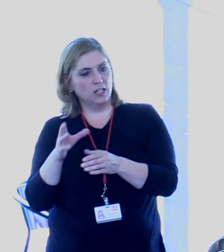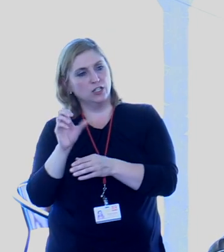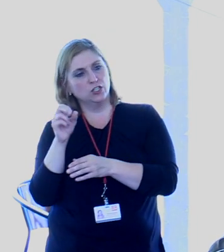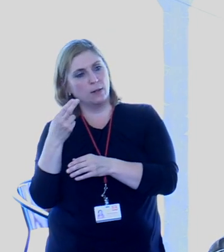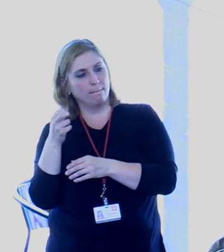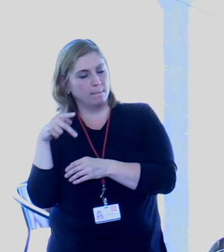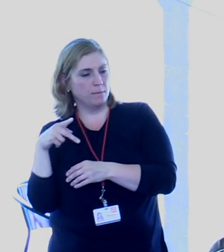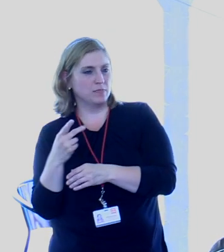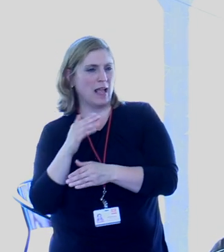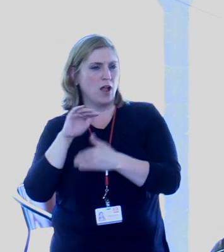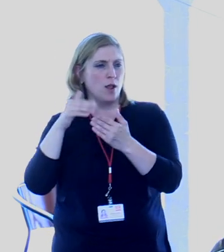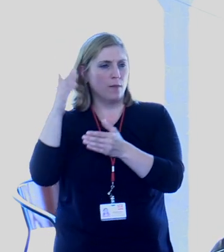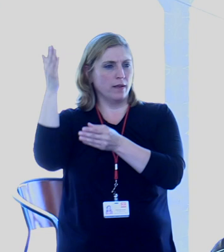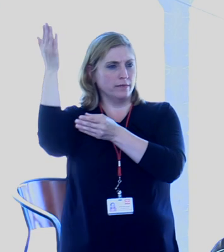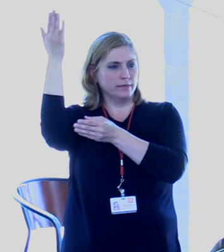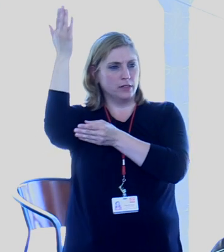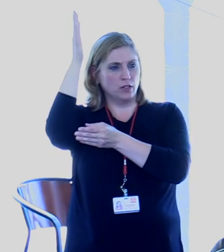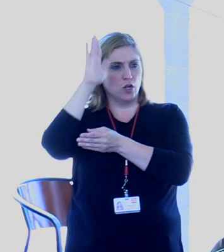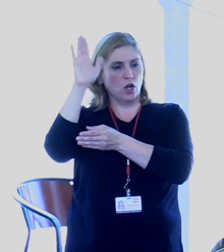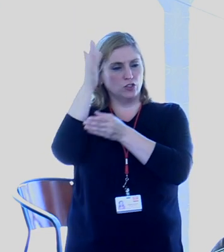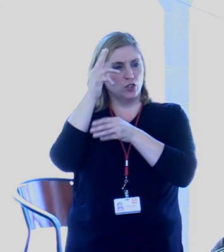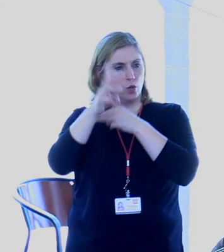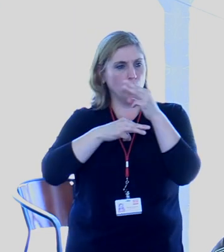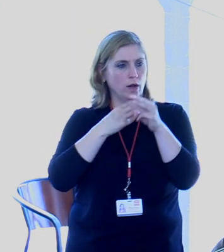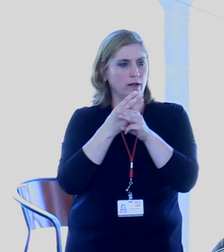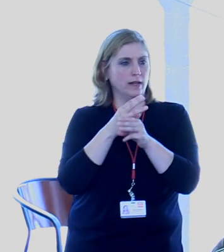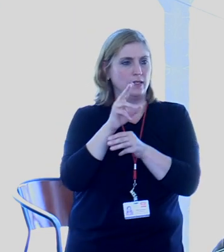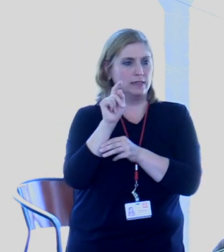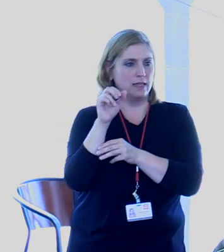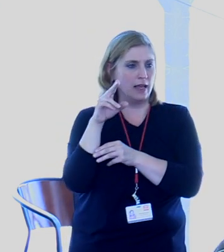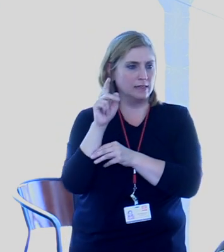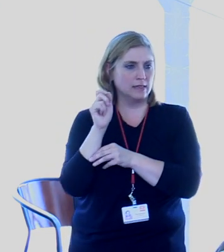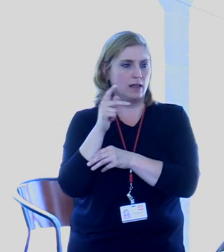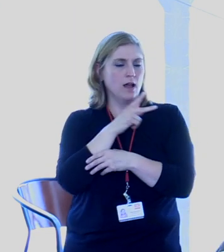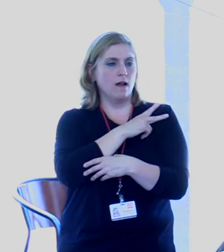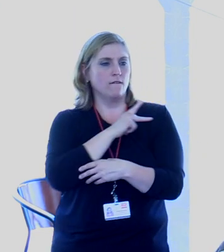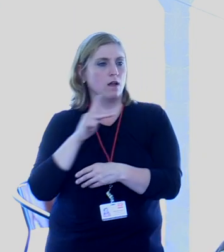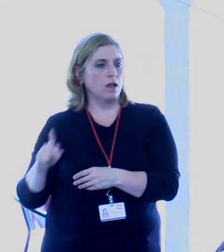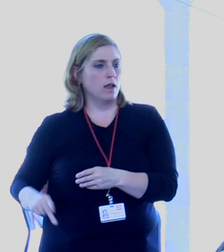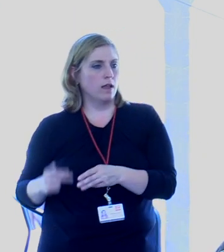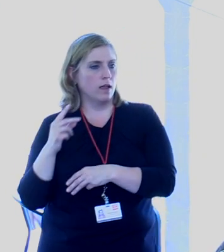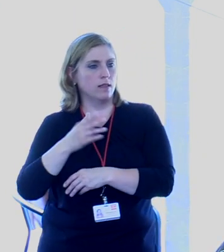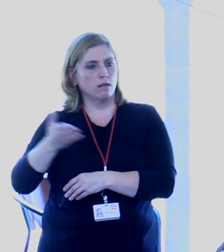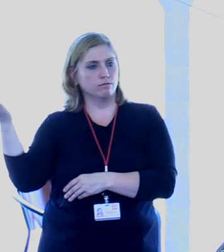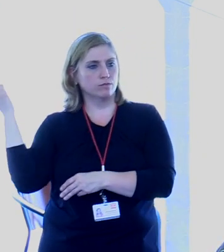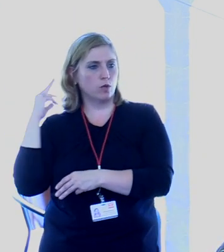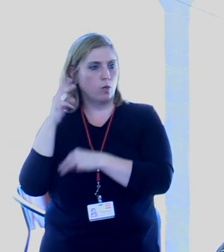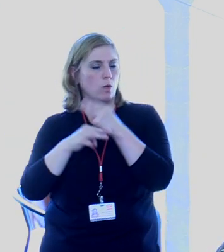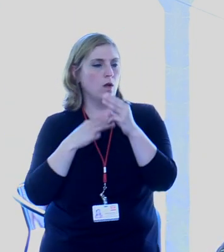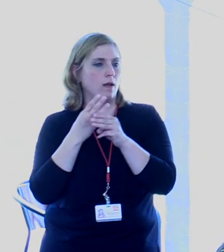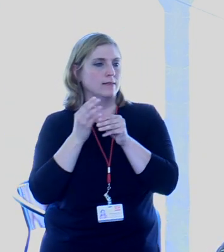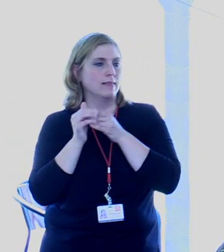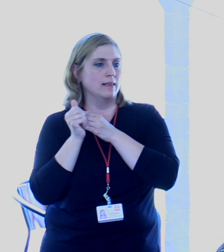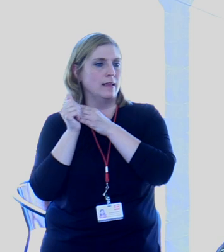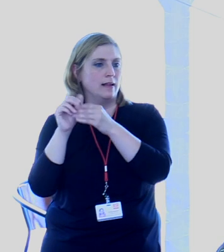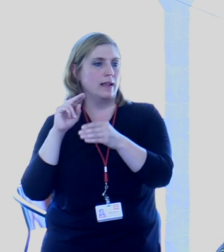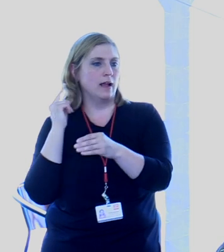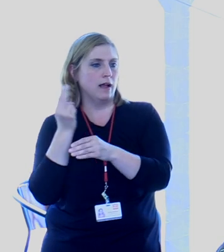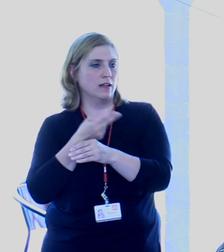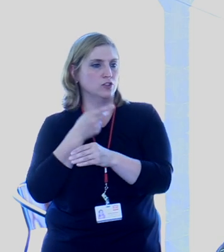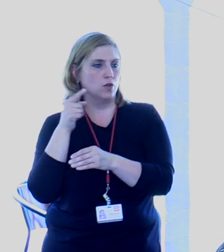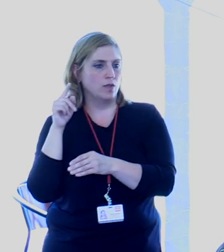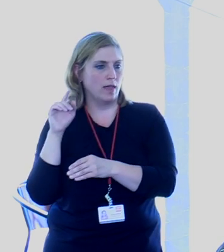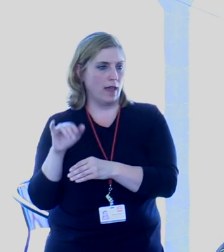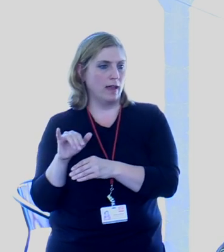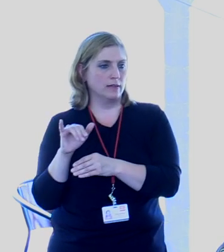God down into the world? It's uniquely the task of the king in the ancient world, which is leading us towards that messianic